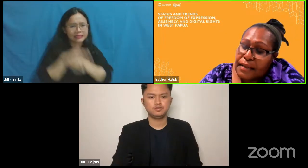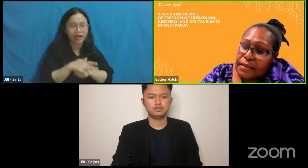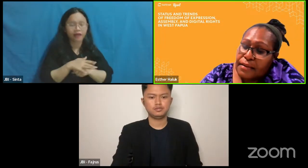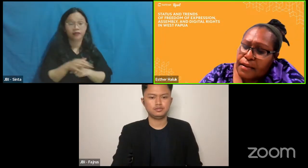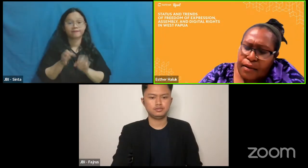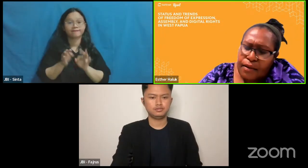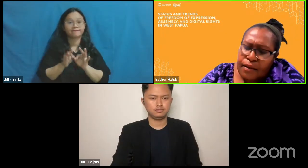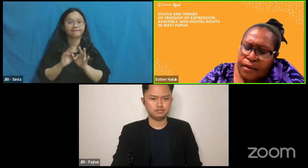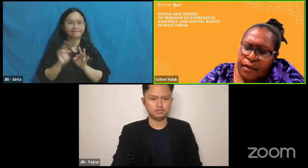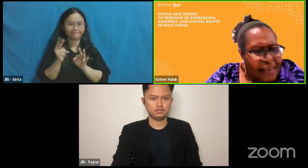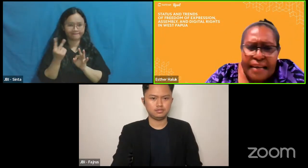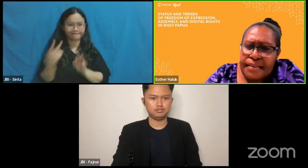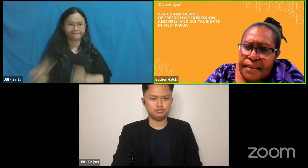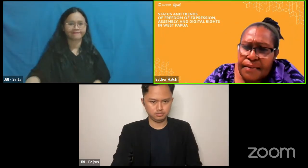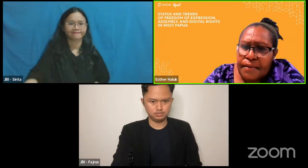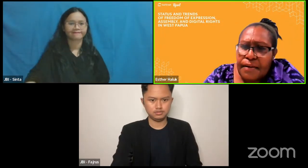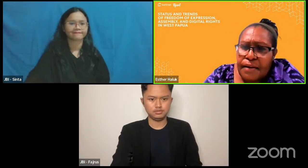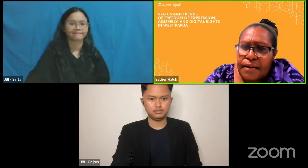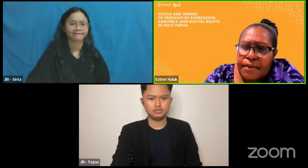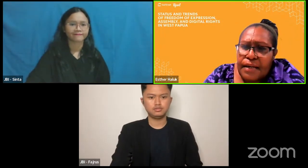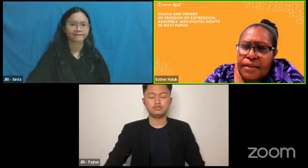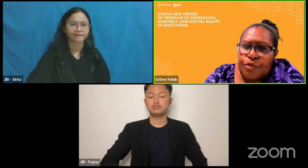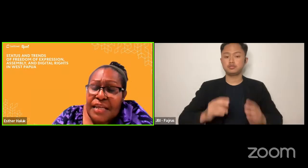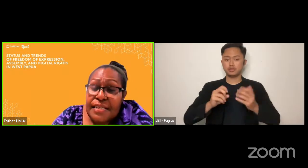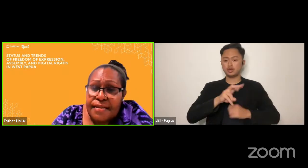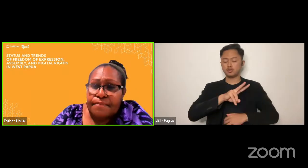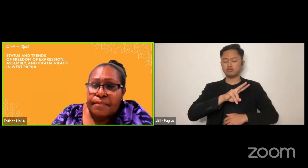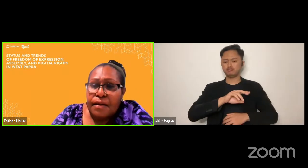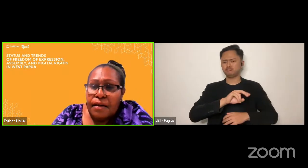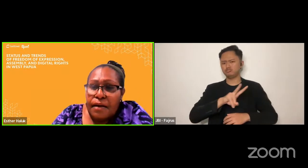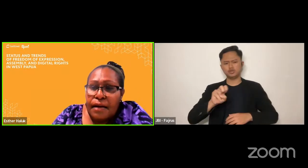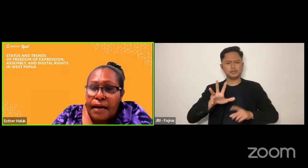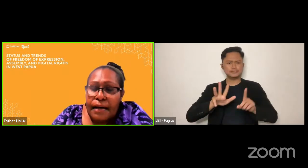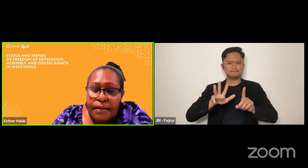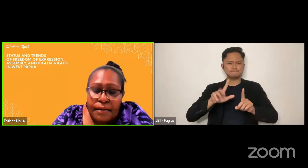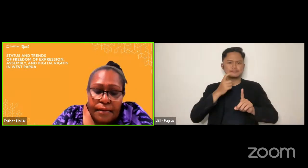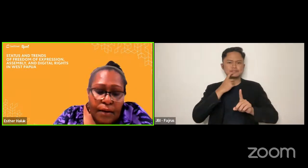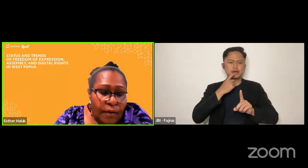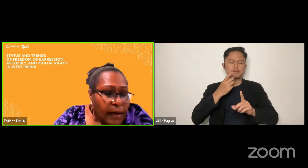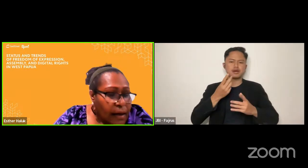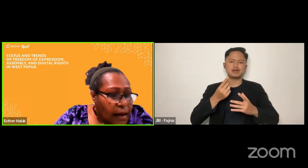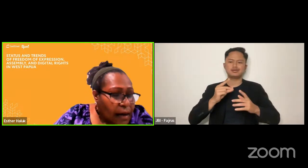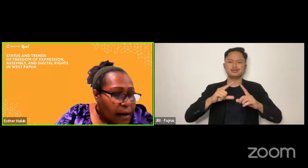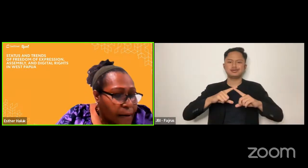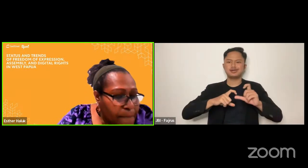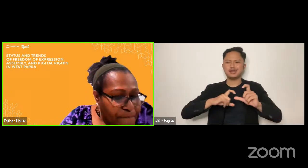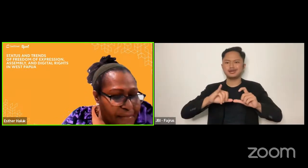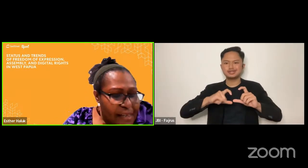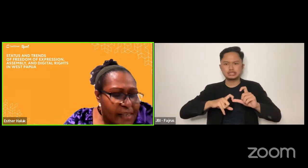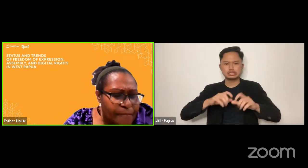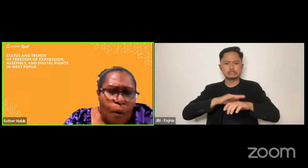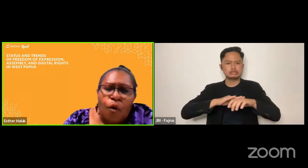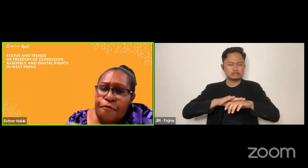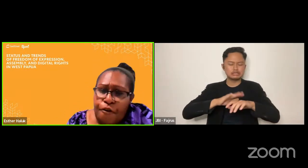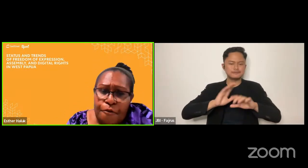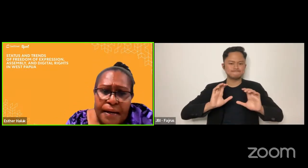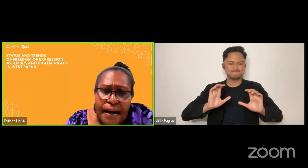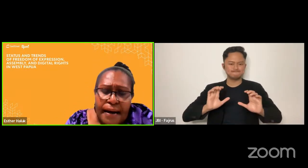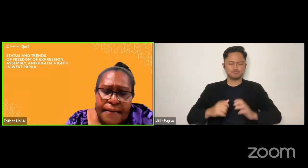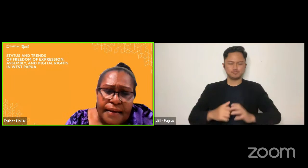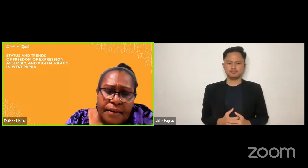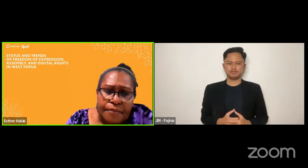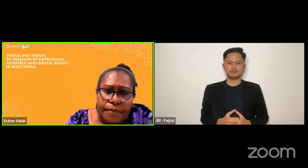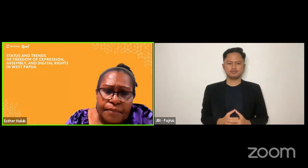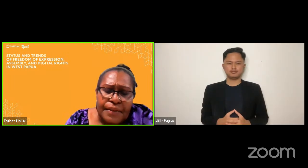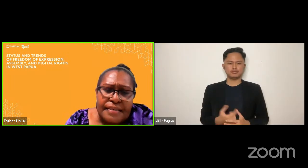that happened in 2019 related to racism. So there's a